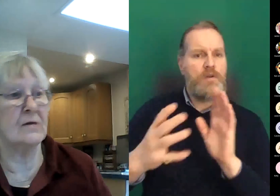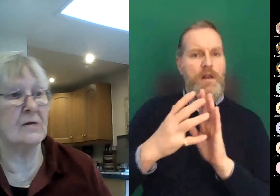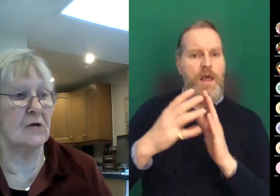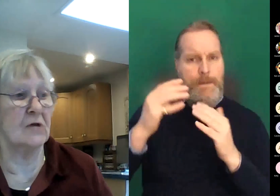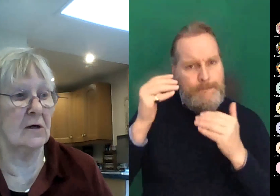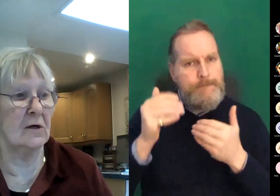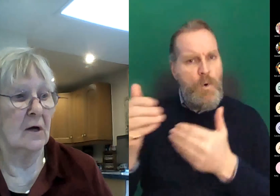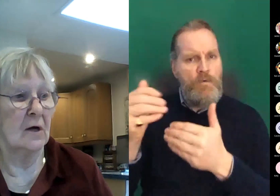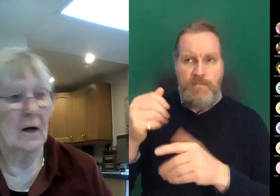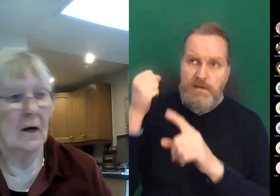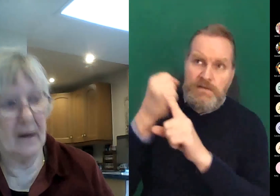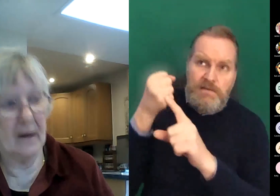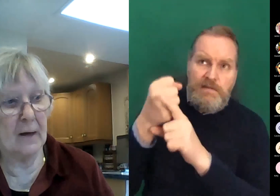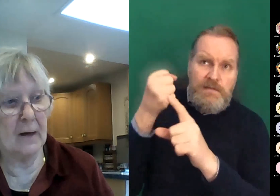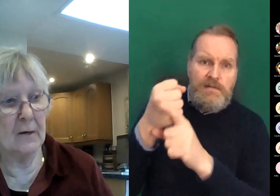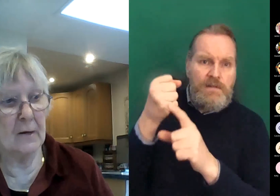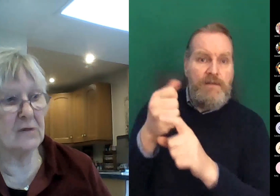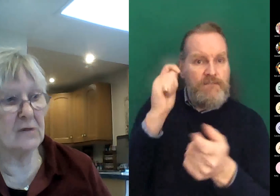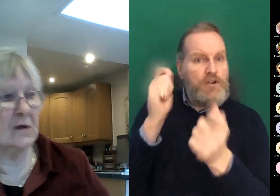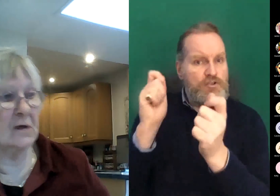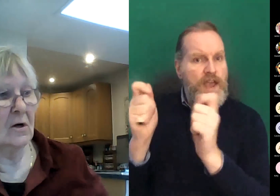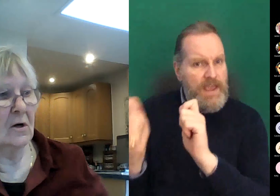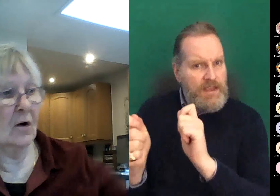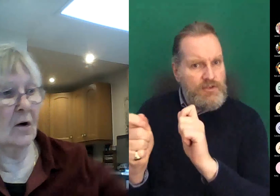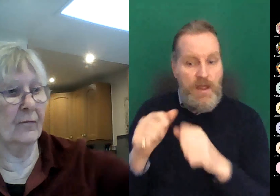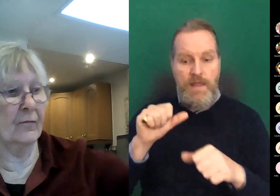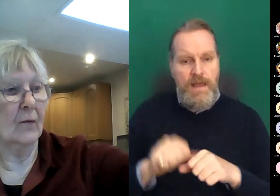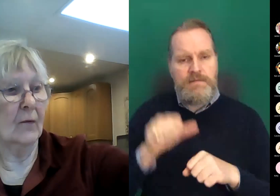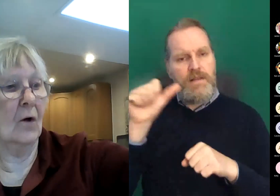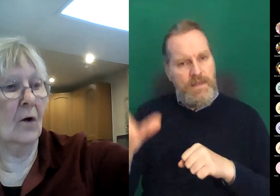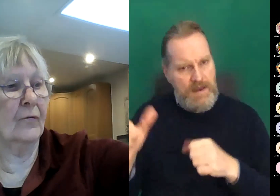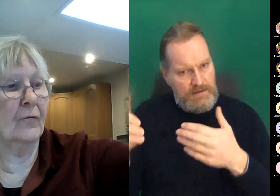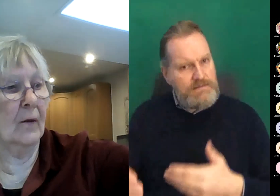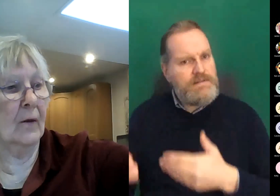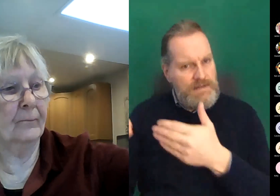movement to press for change, and that became the next stage of